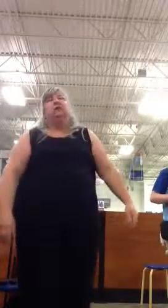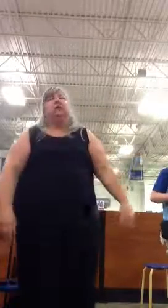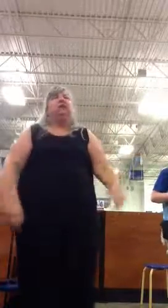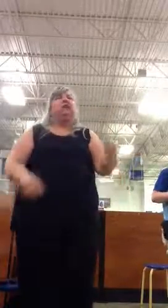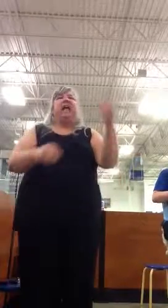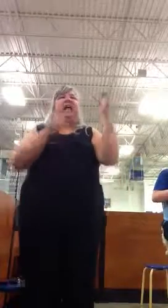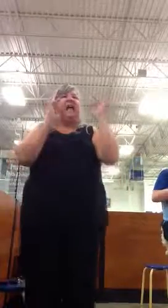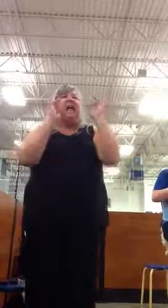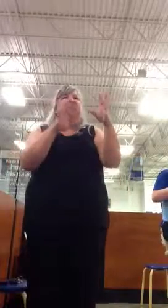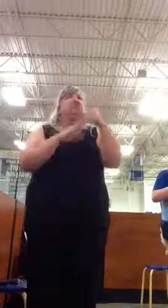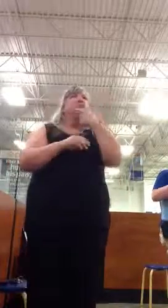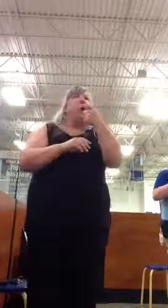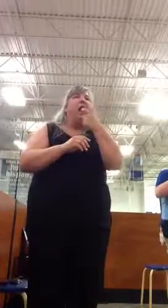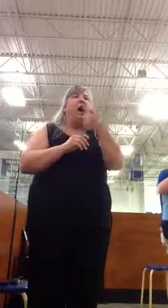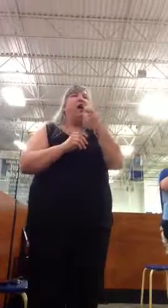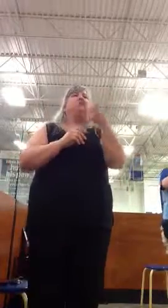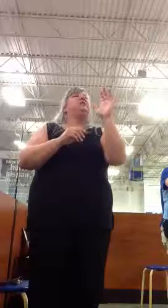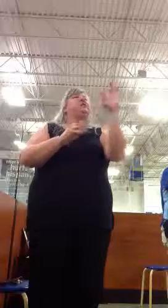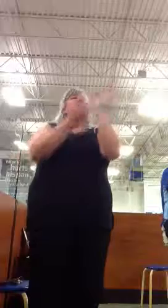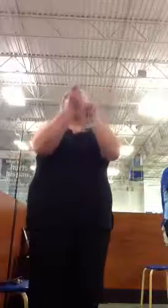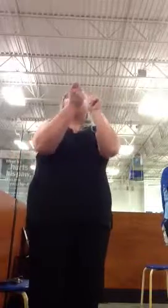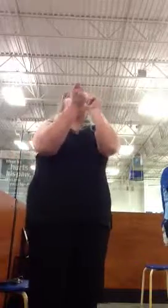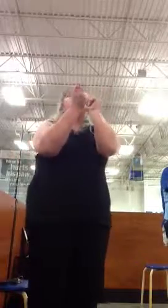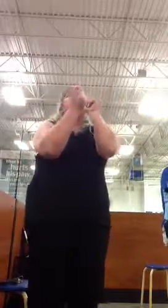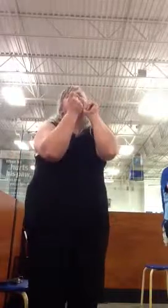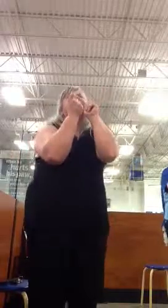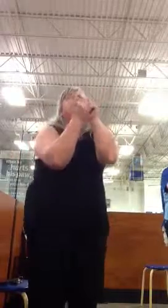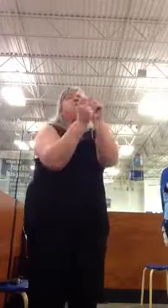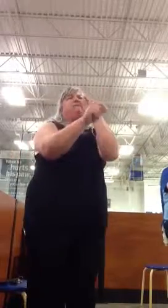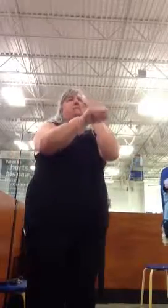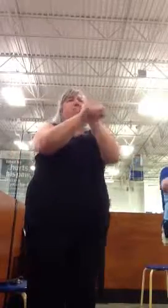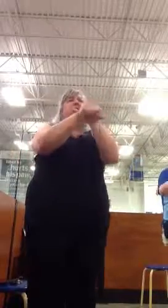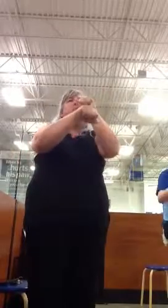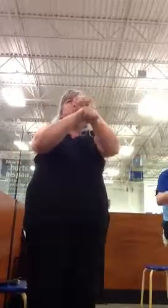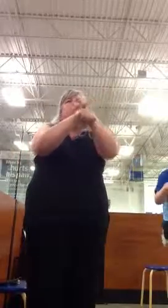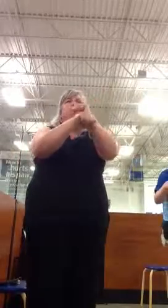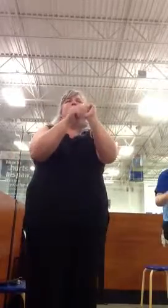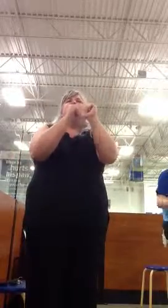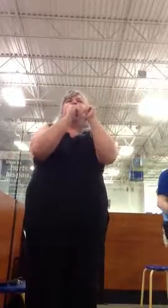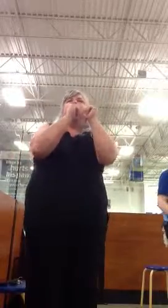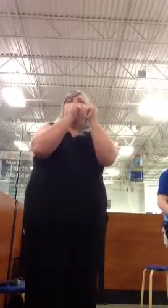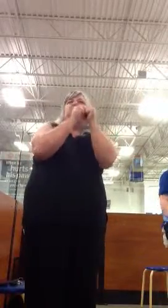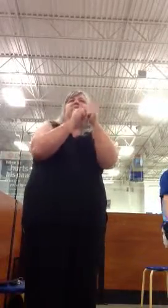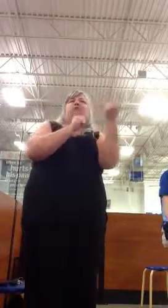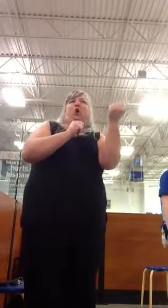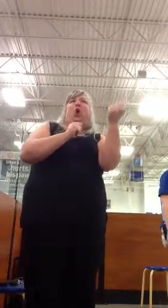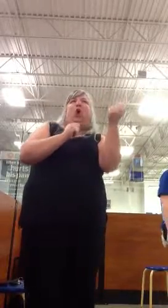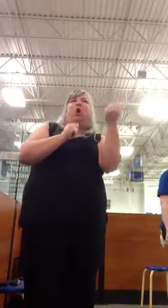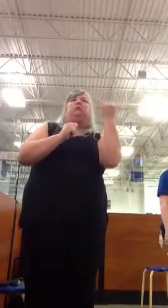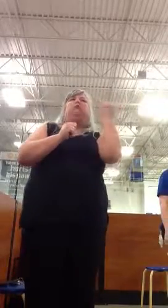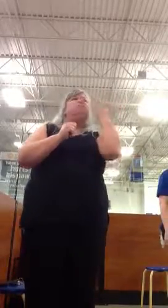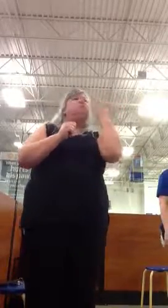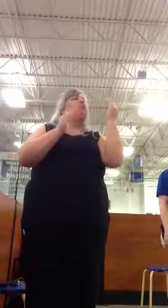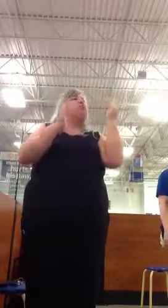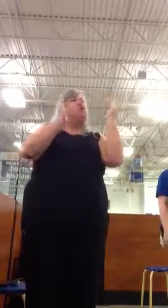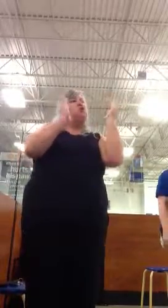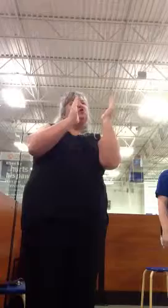Okay? Is that perfect time frame with the perfect distance in between. Your dog will get